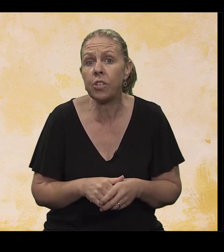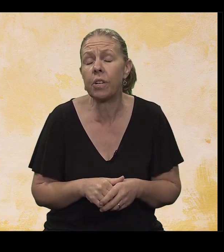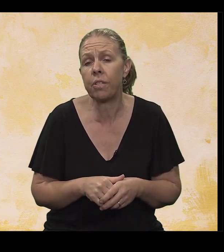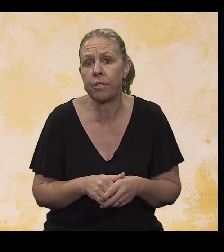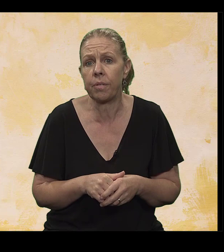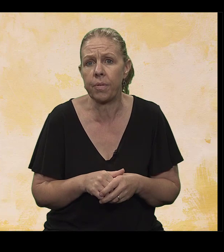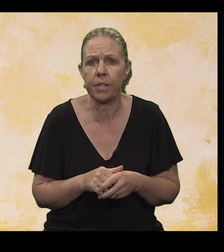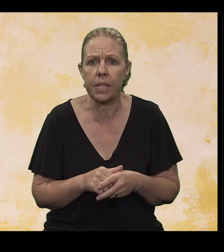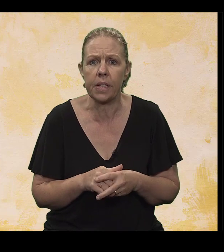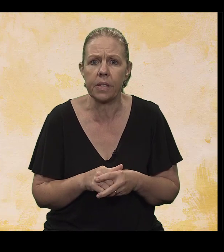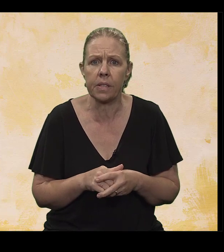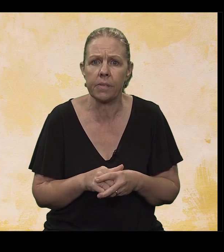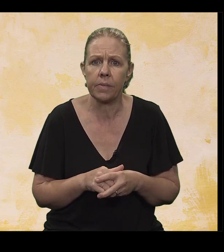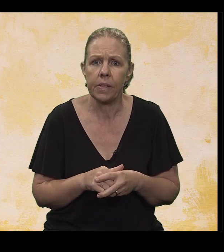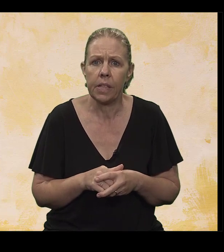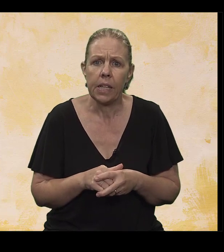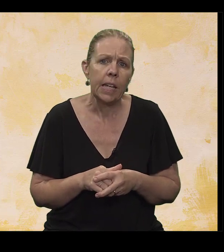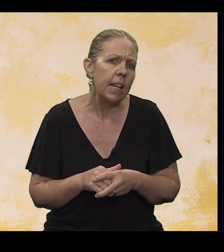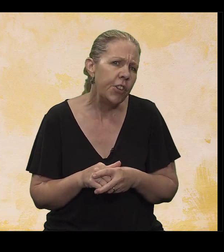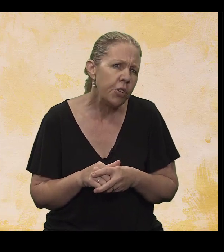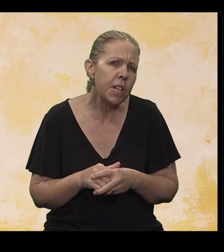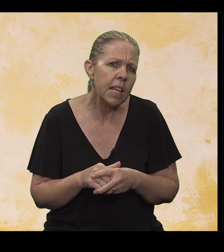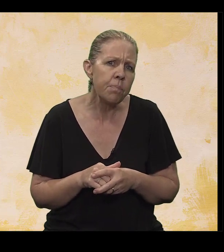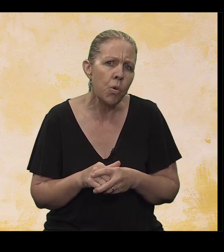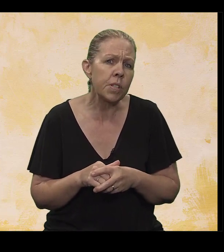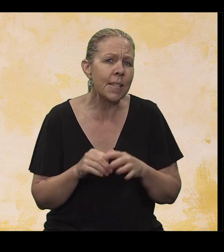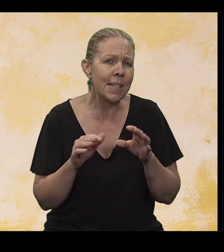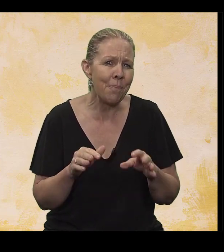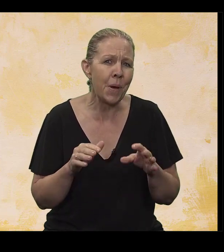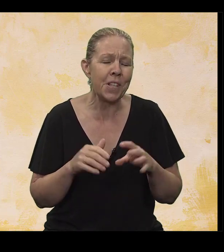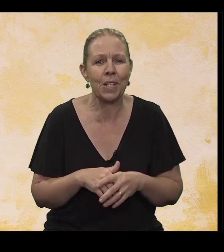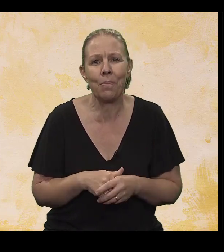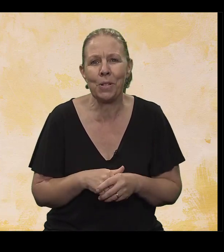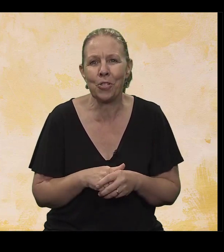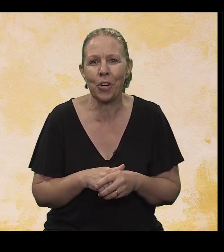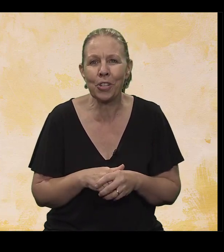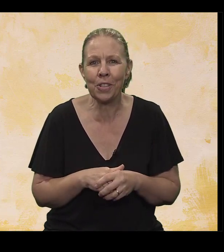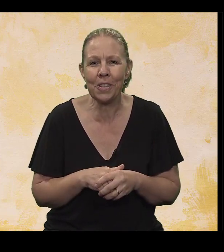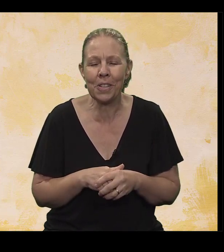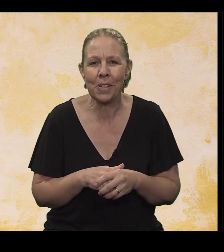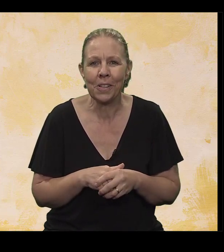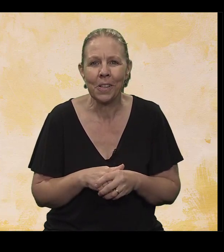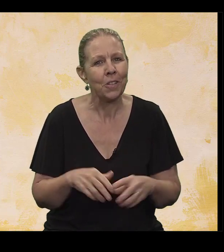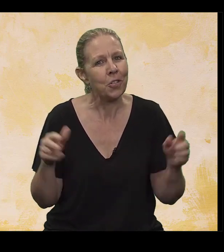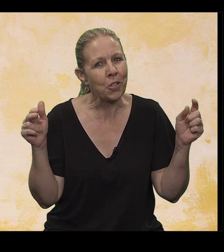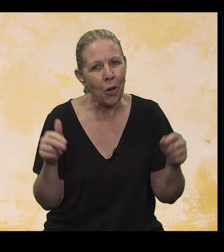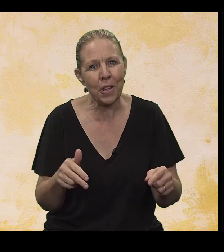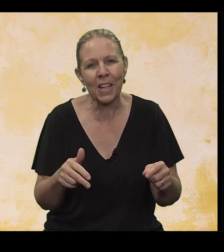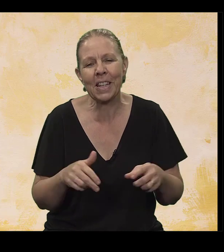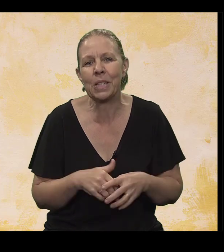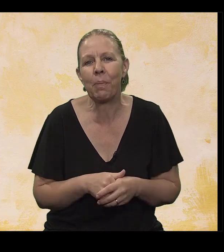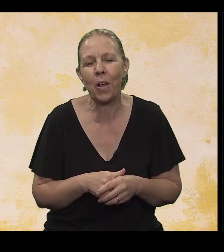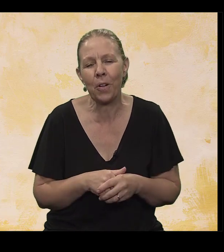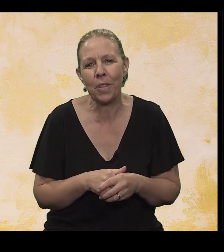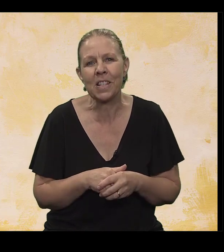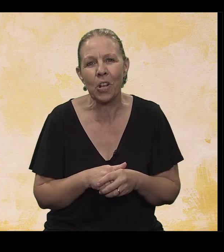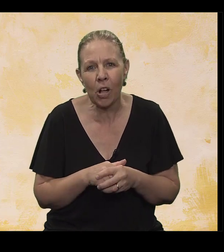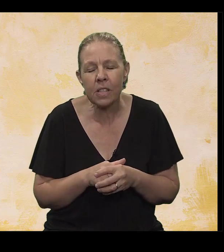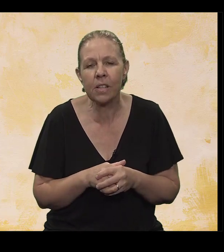go through the process. If you need more step-by-step instructions, just go to the links below. There's lots of